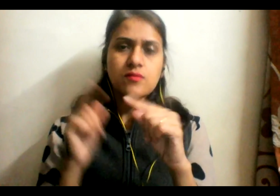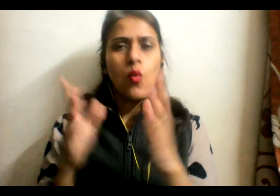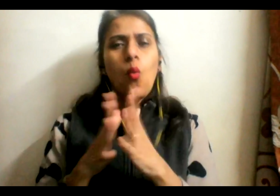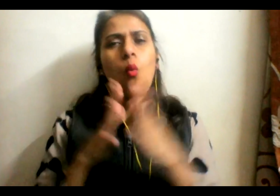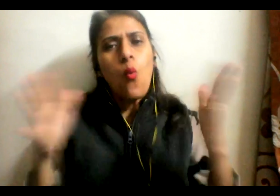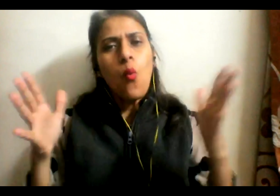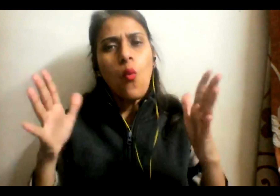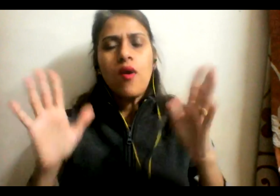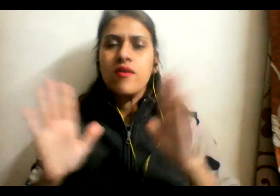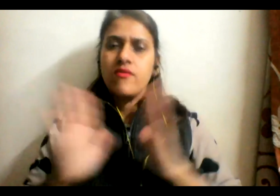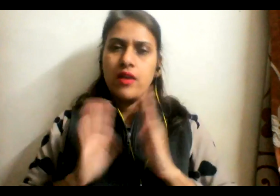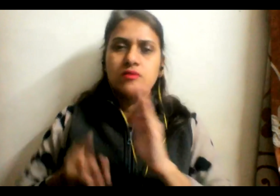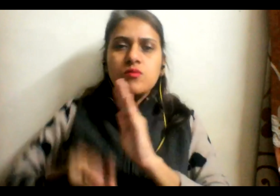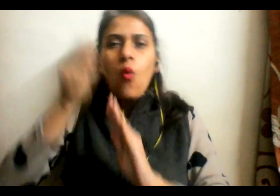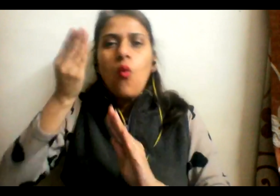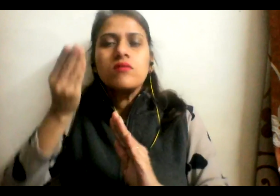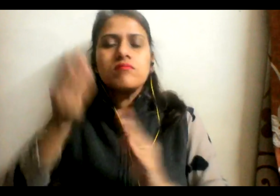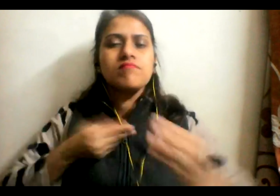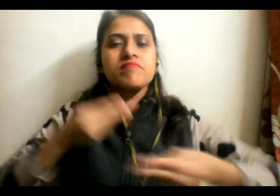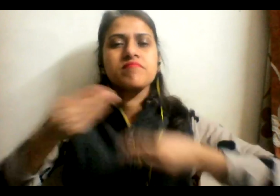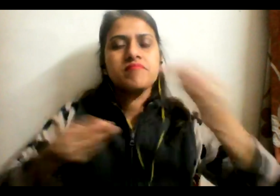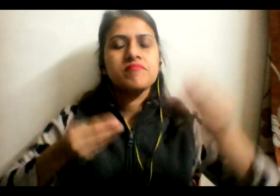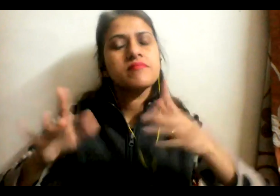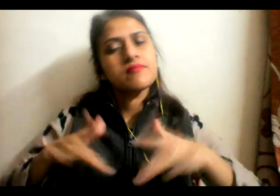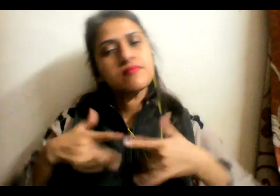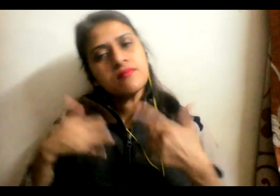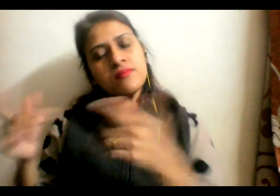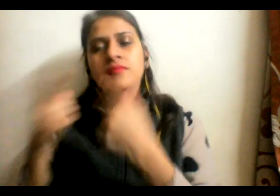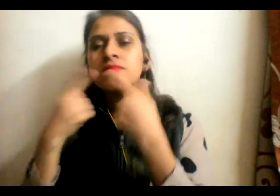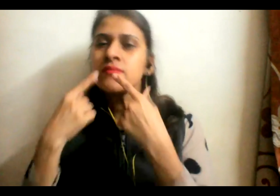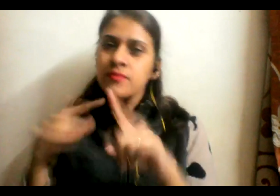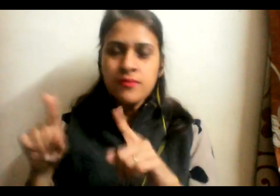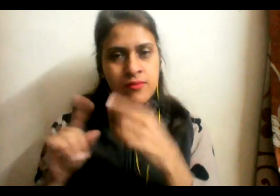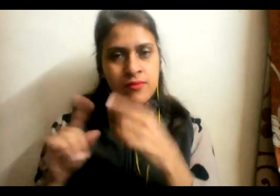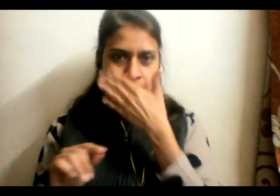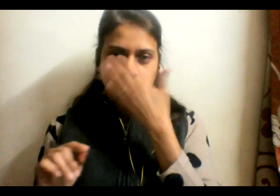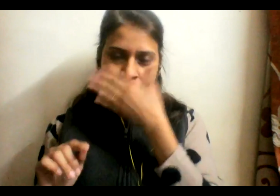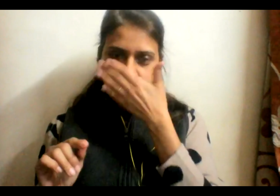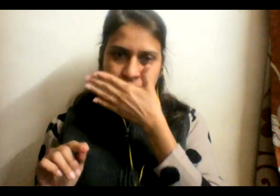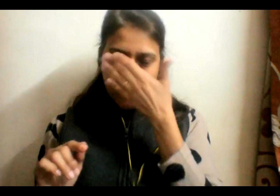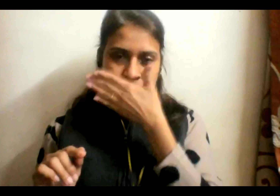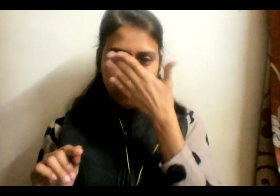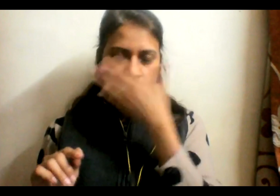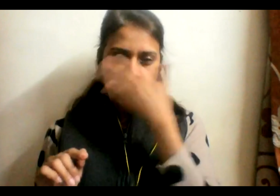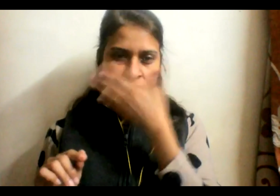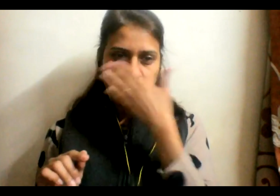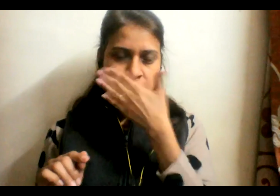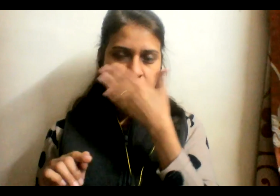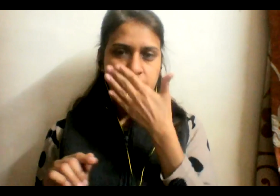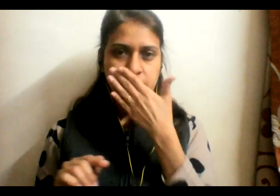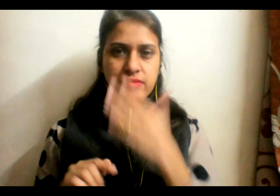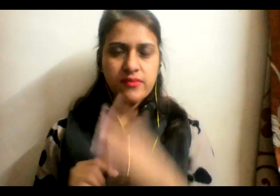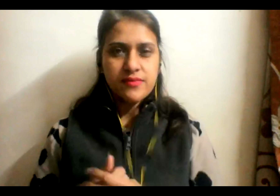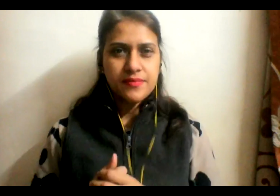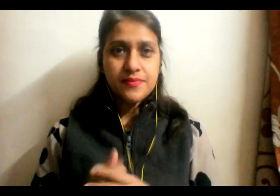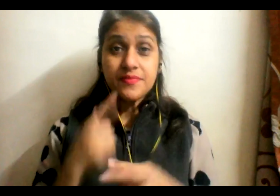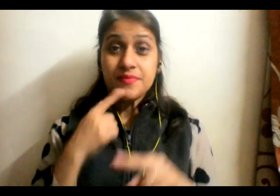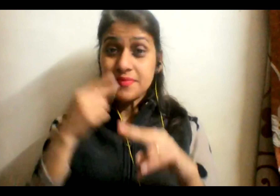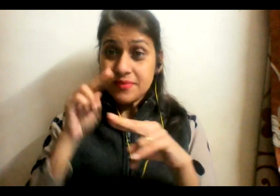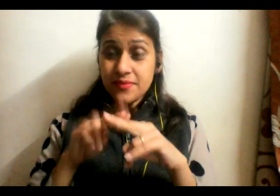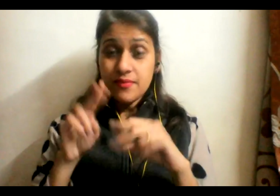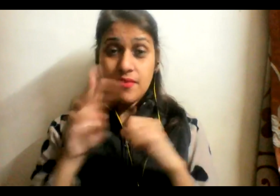or enhance the facilities, or these smaller permutation and combinations are definitely permissible. But anything that state